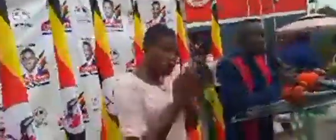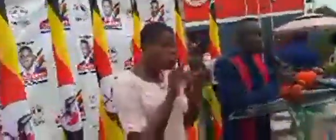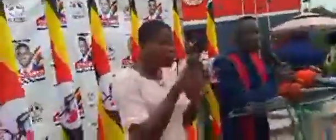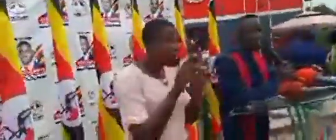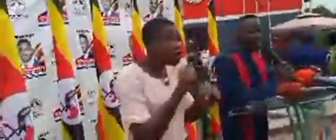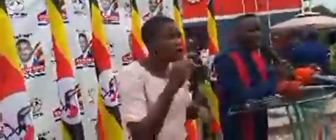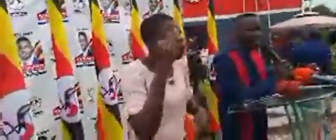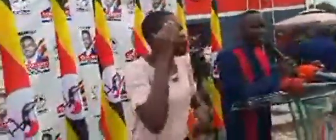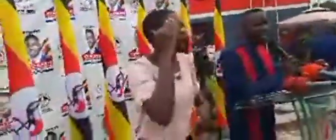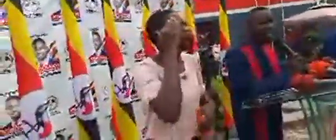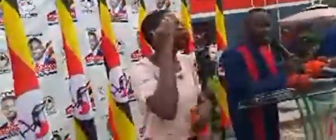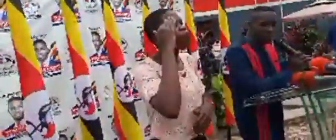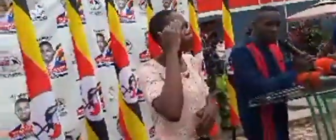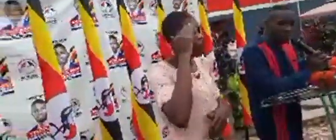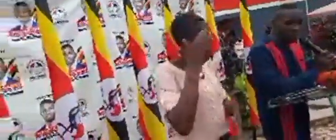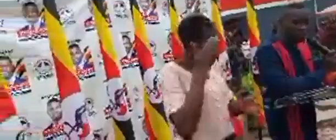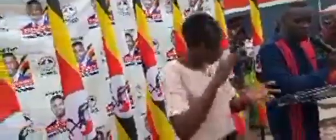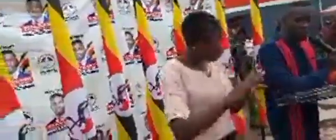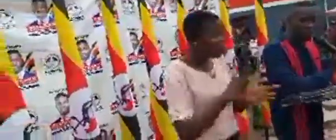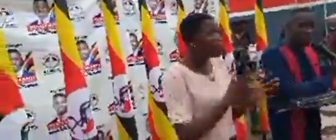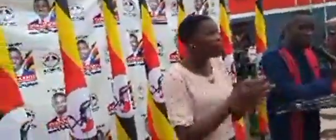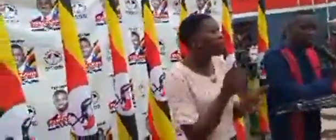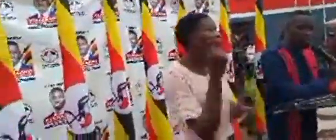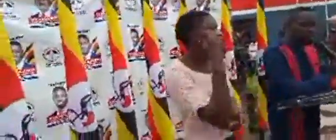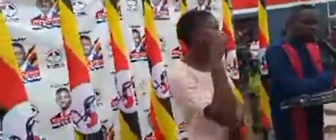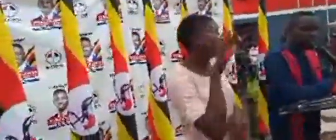believable, then it is understandable.